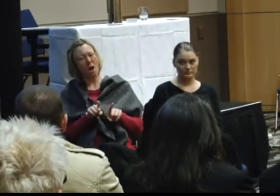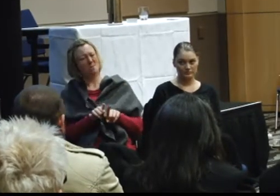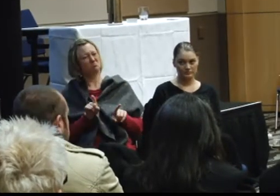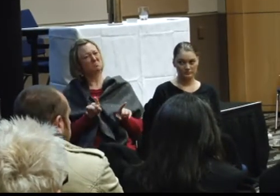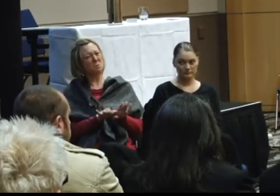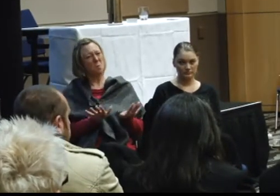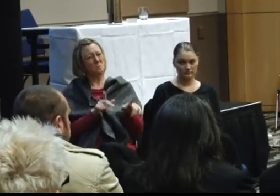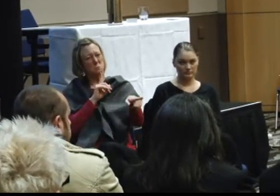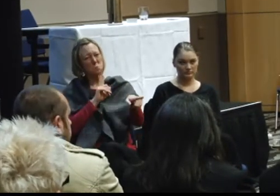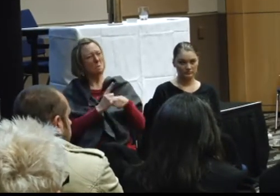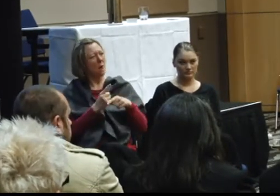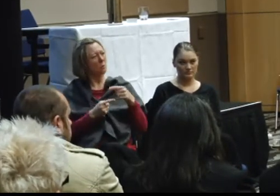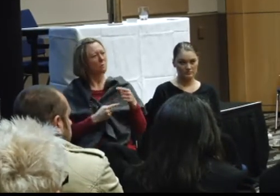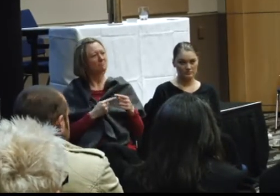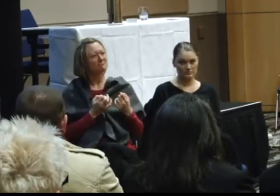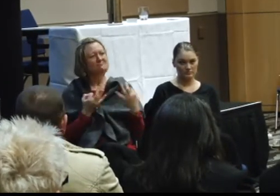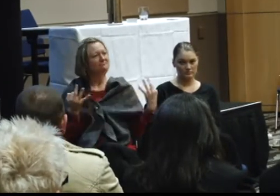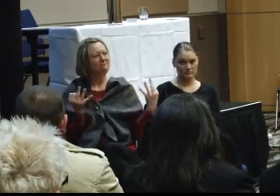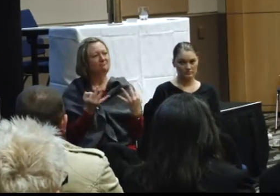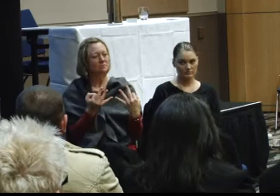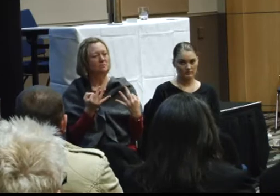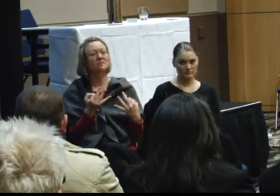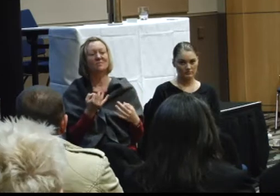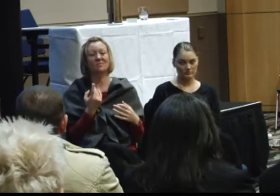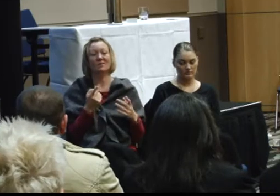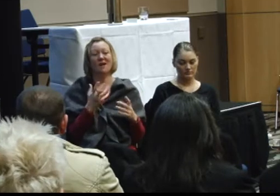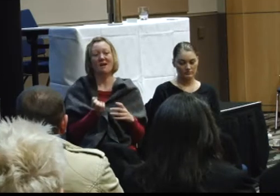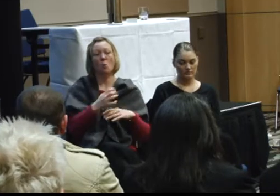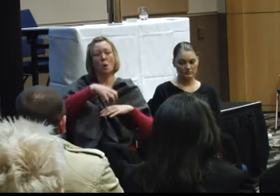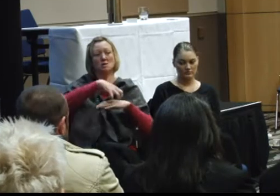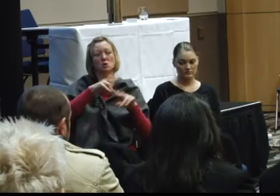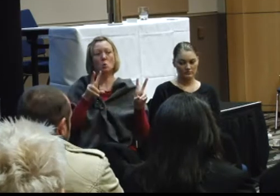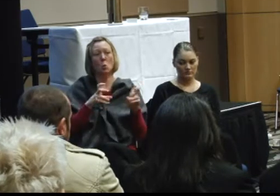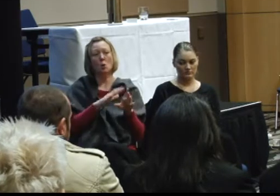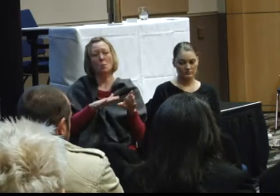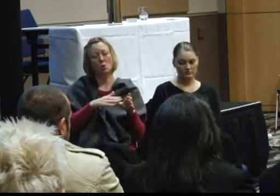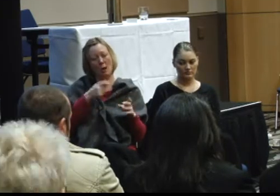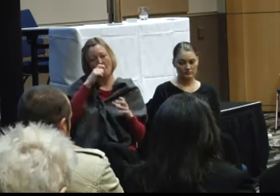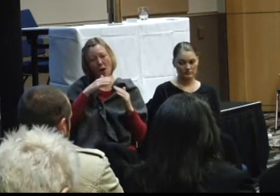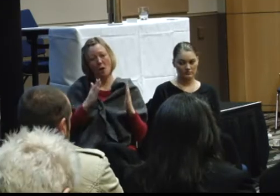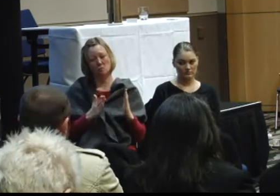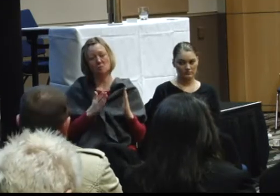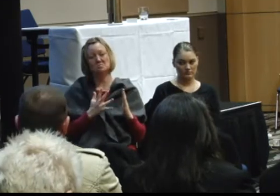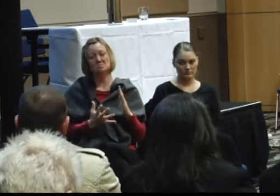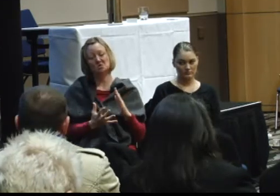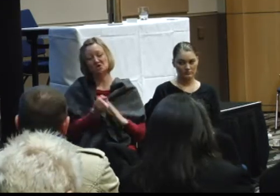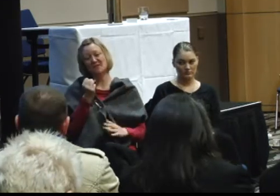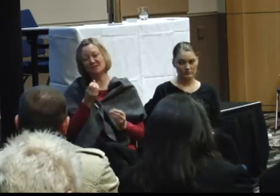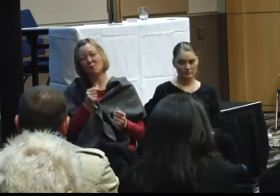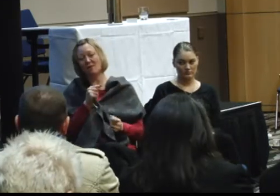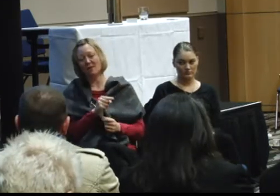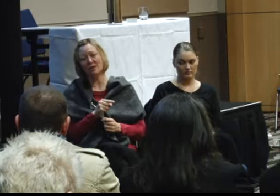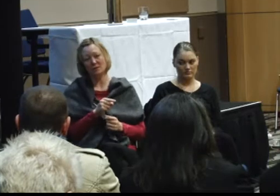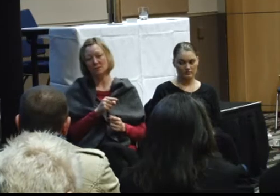there anyone here? No. There is an organization called Computer Clubhouse which does fulfill some of these functions, and it's